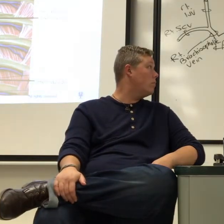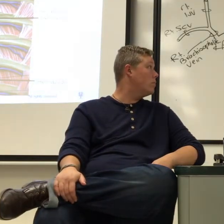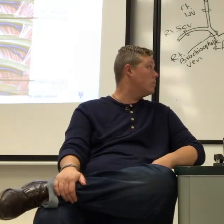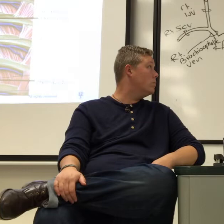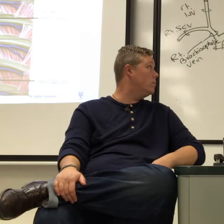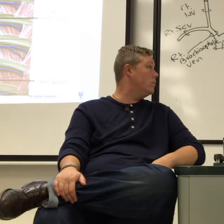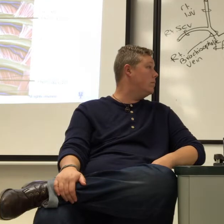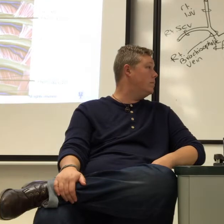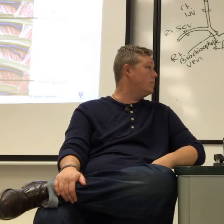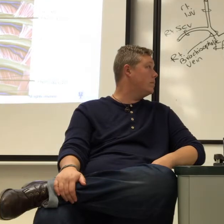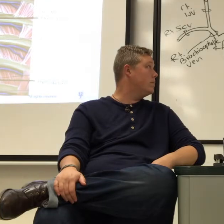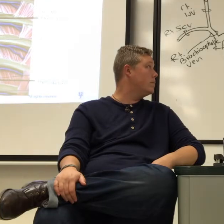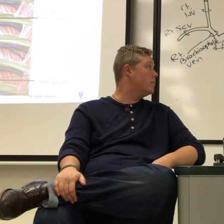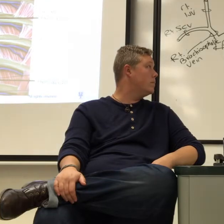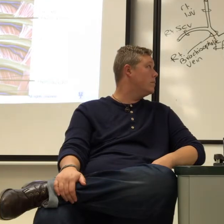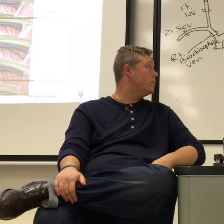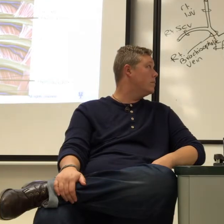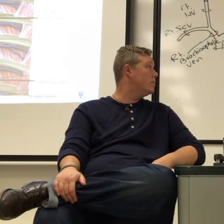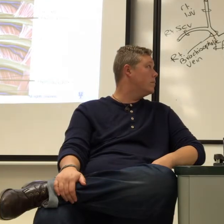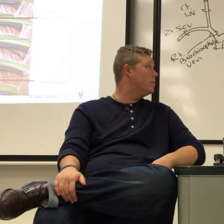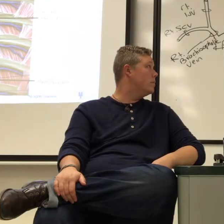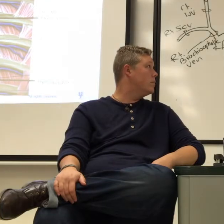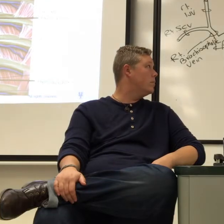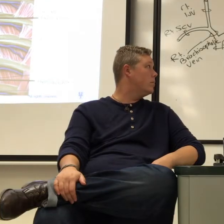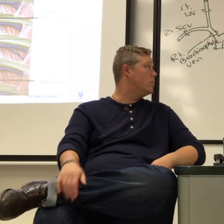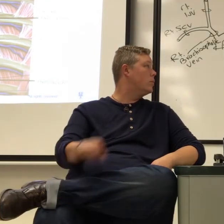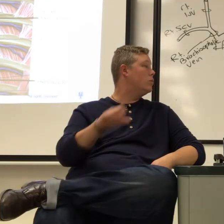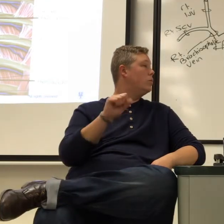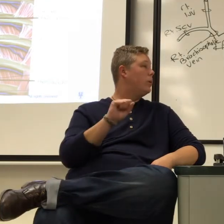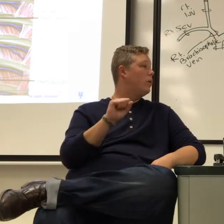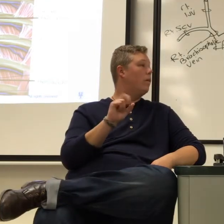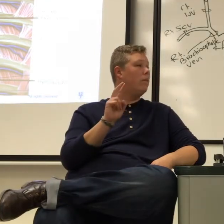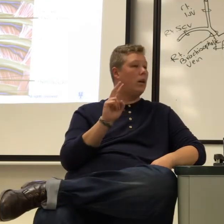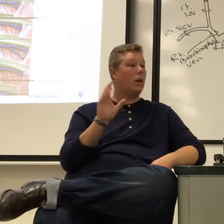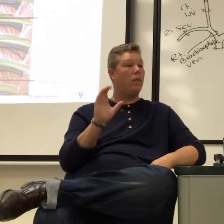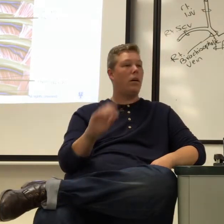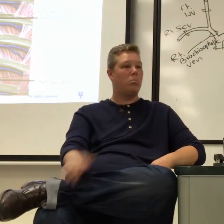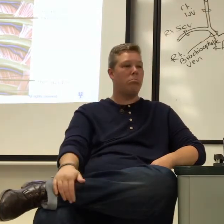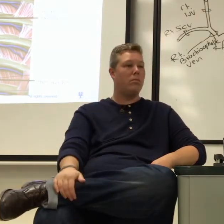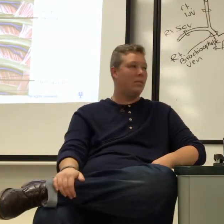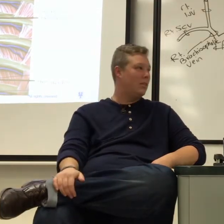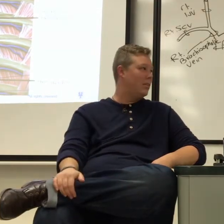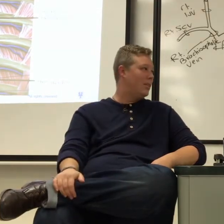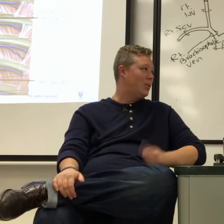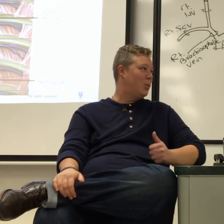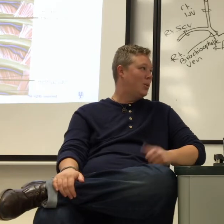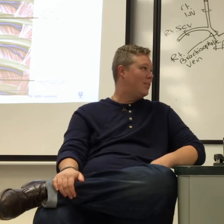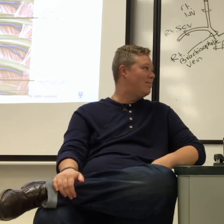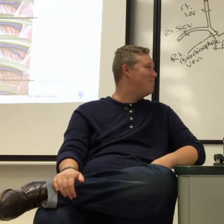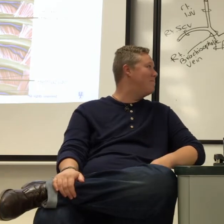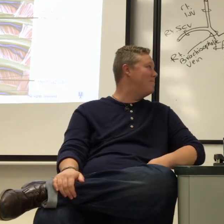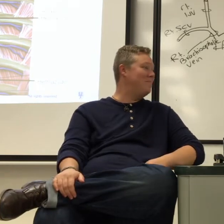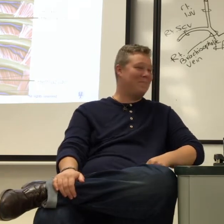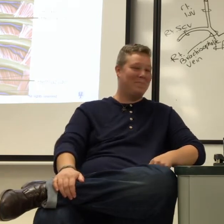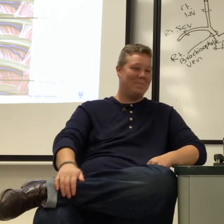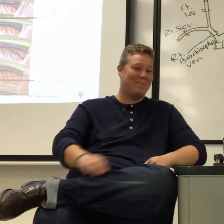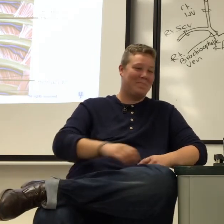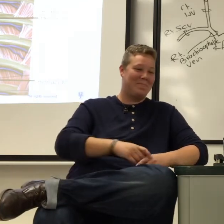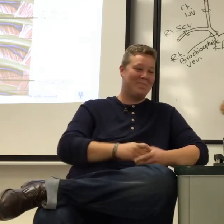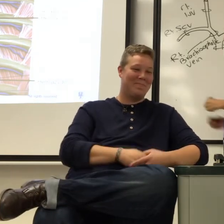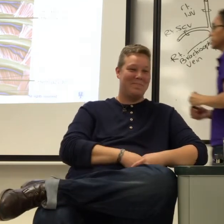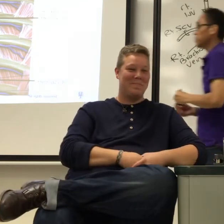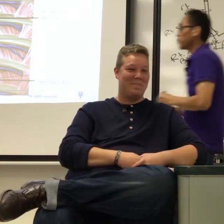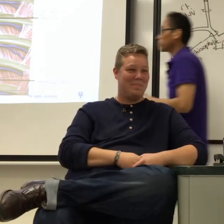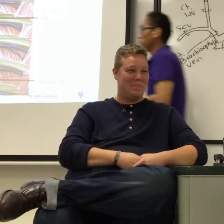drain into superior vena cava, SVC. So I always use SVC as